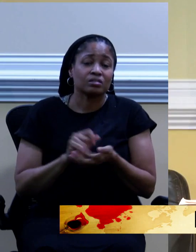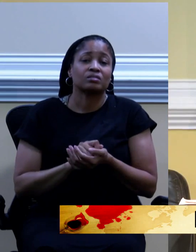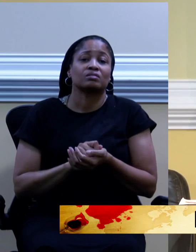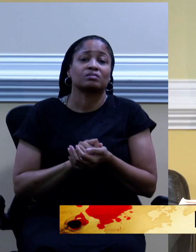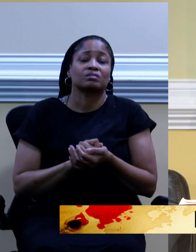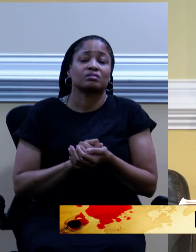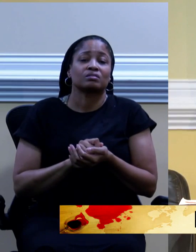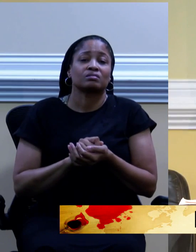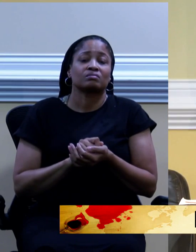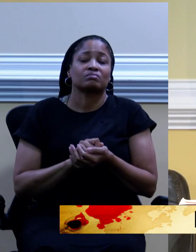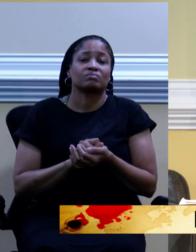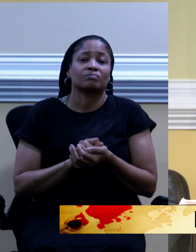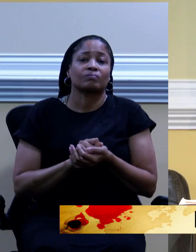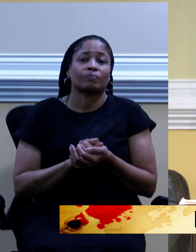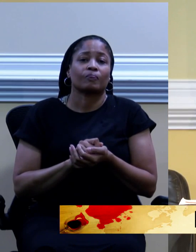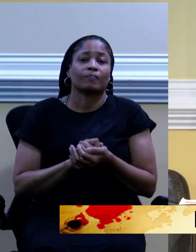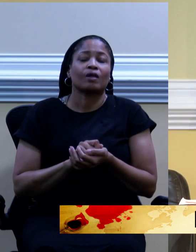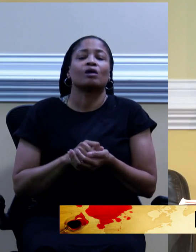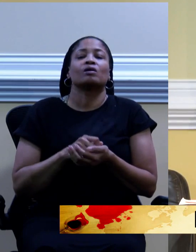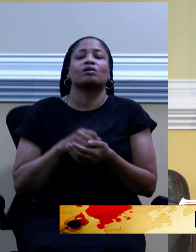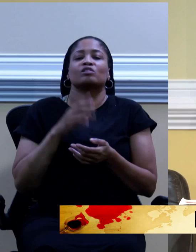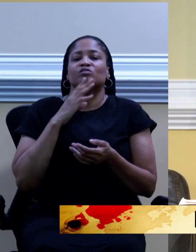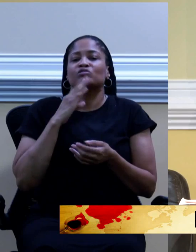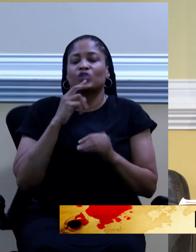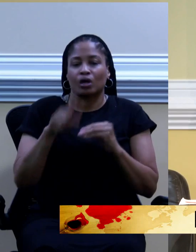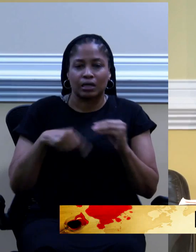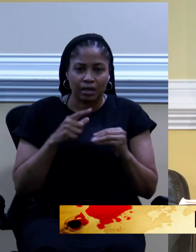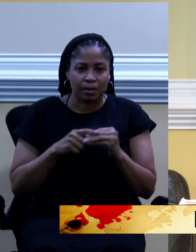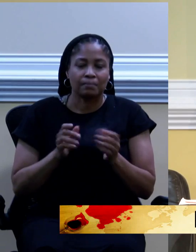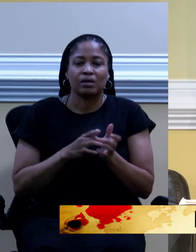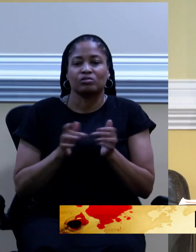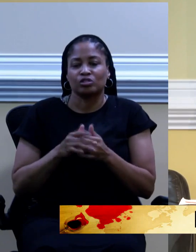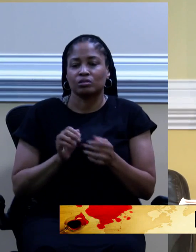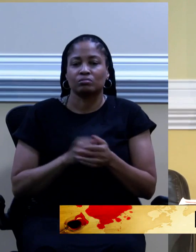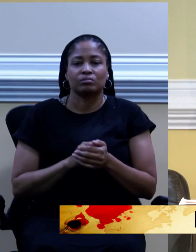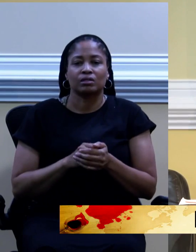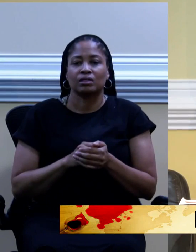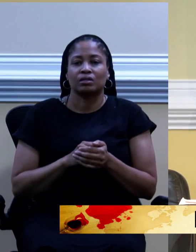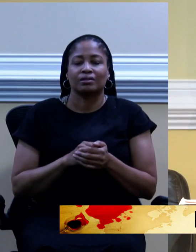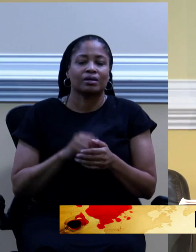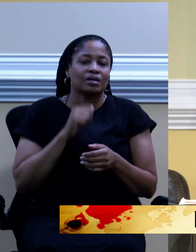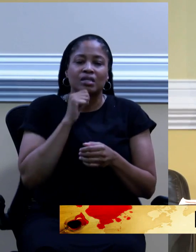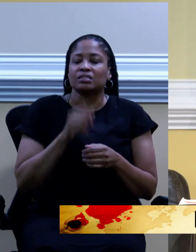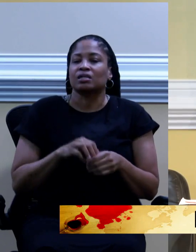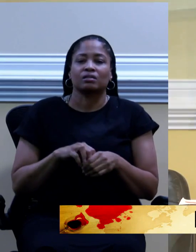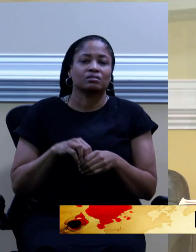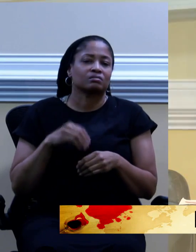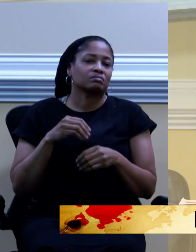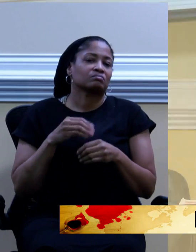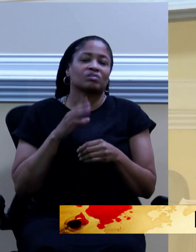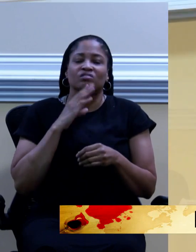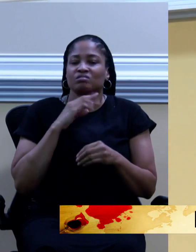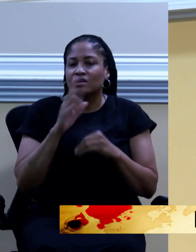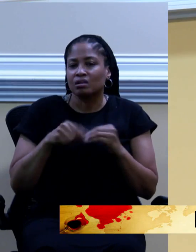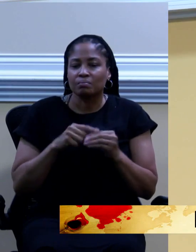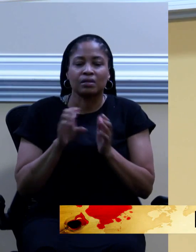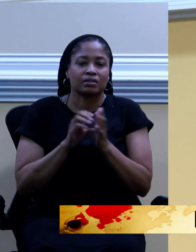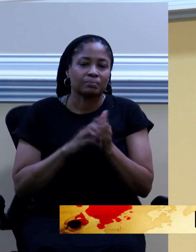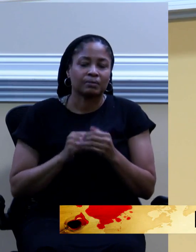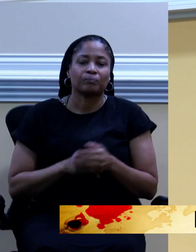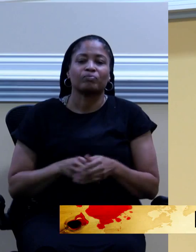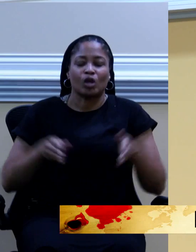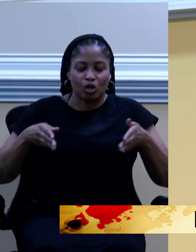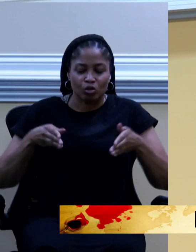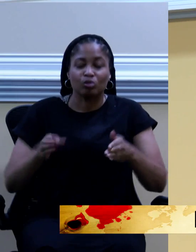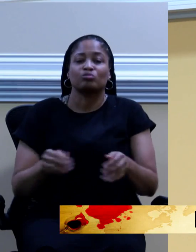talking about Jesus, aren't we? Yes. So keep reading. We ain't going to get off into the commandments given and all that. Go ahead and read. The street shall be built again